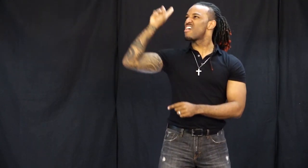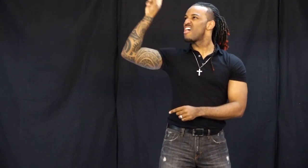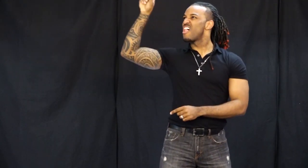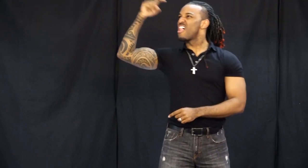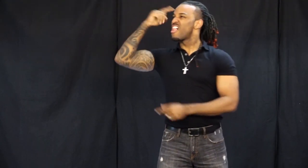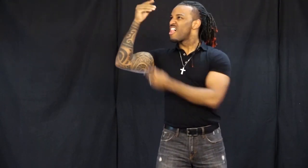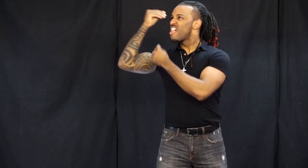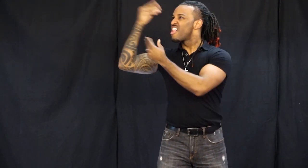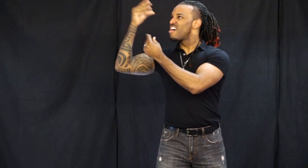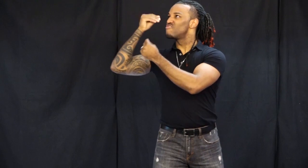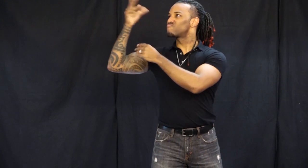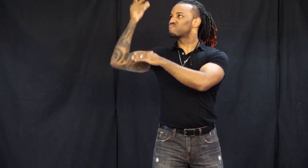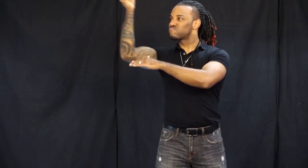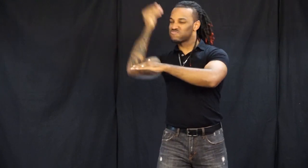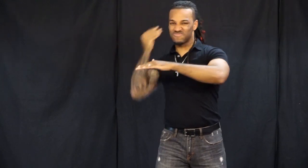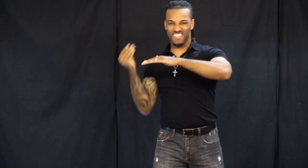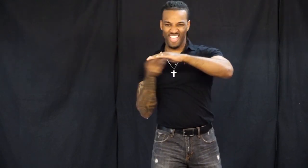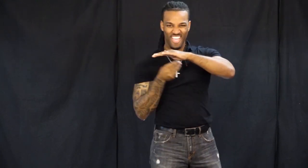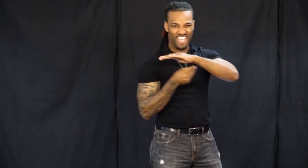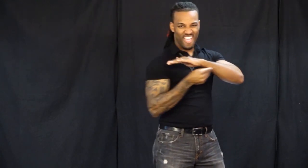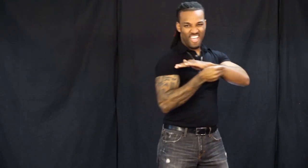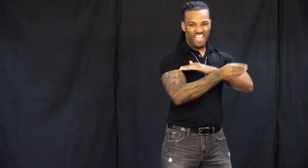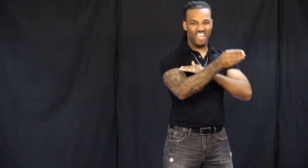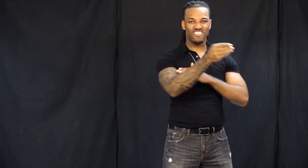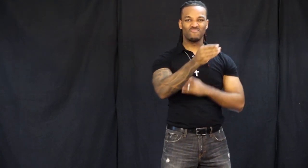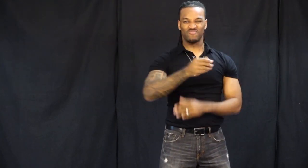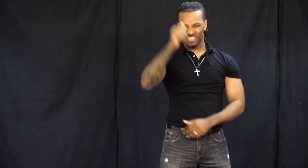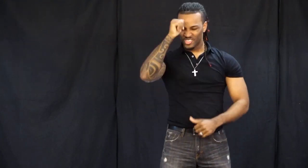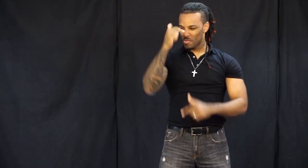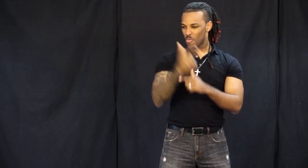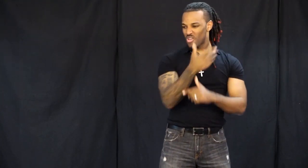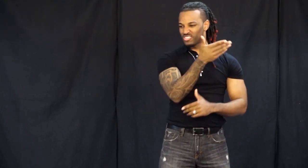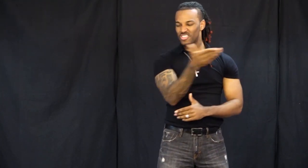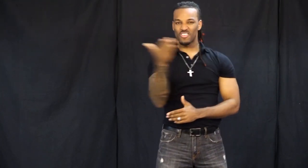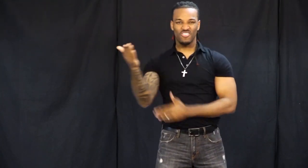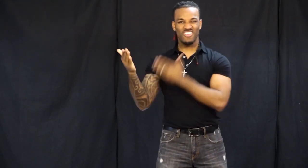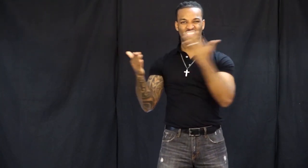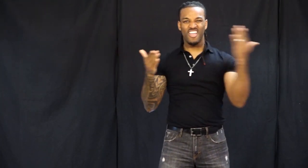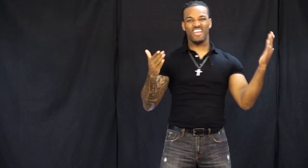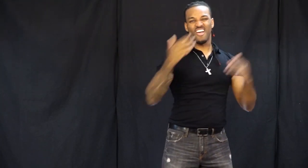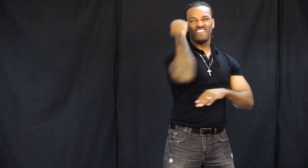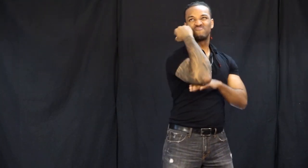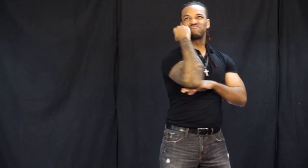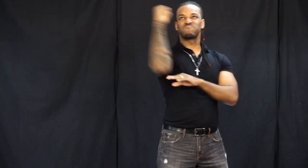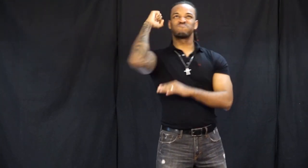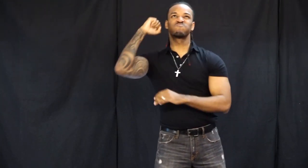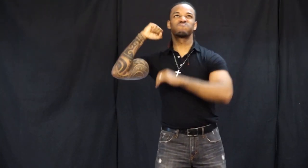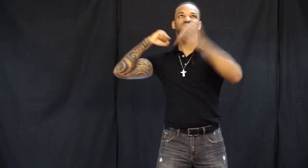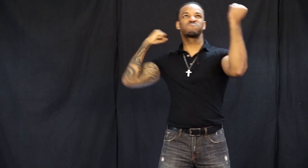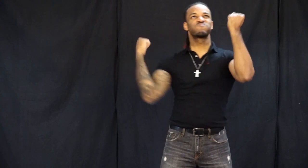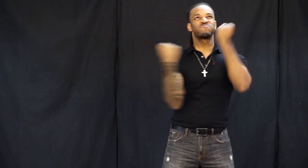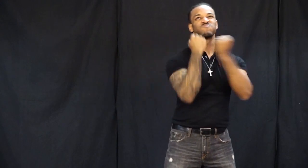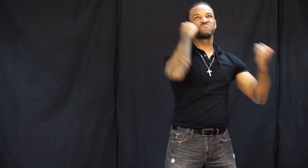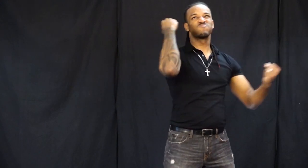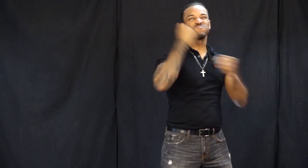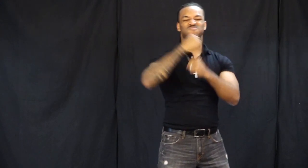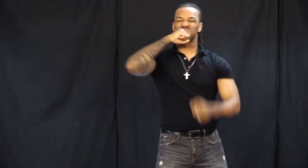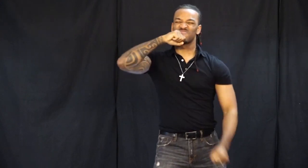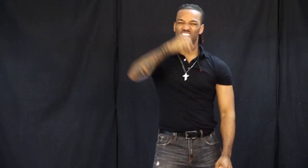British government. I take the measurements, information, and then I smuggle it to my brother's revolutionary covenant. I'm running with the Sons of Liberty, and I am